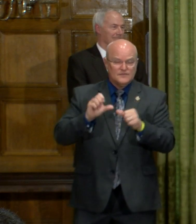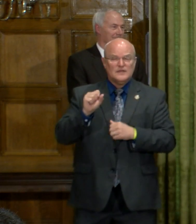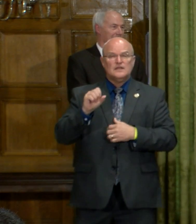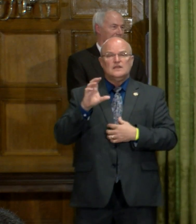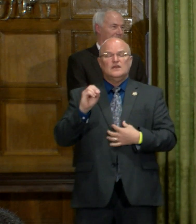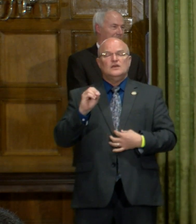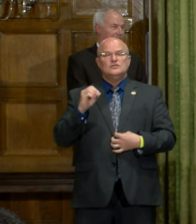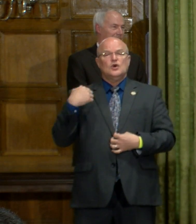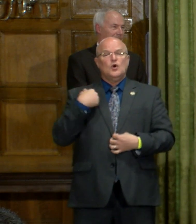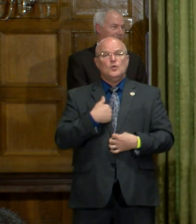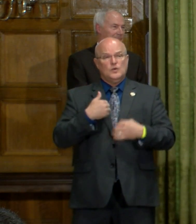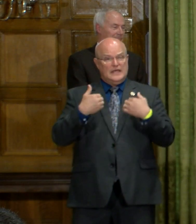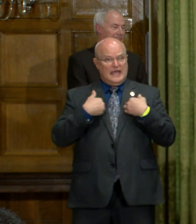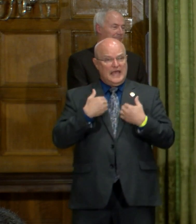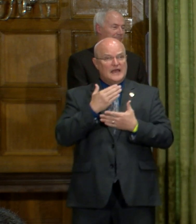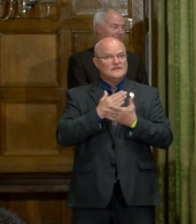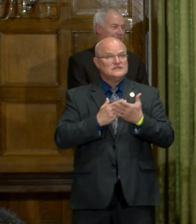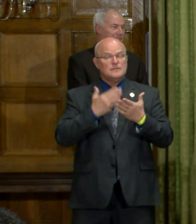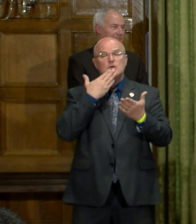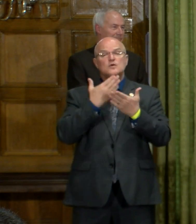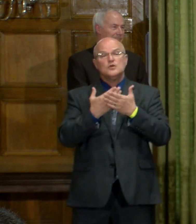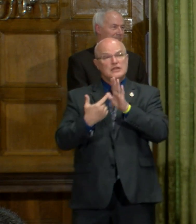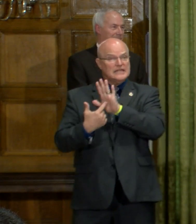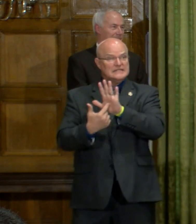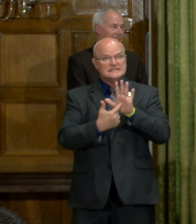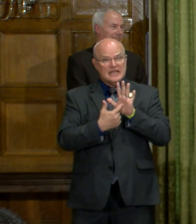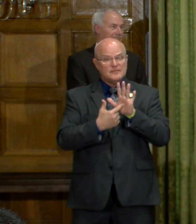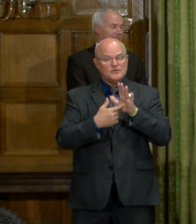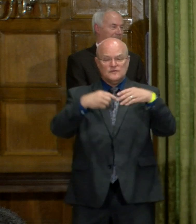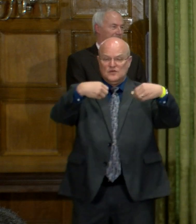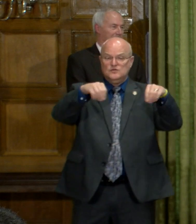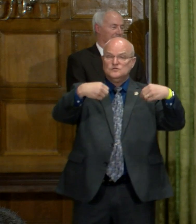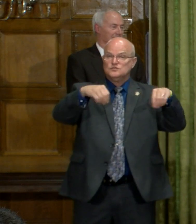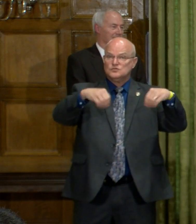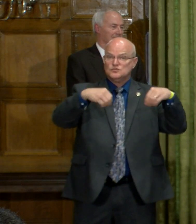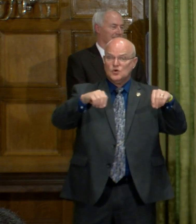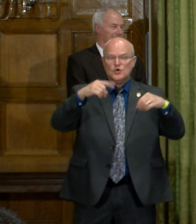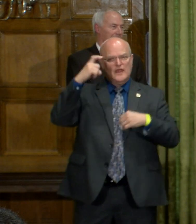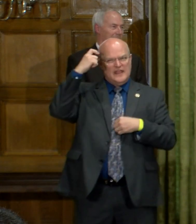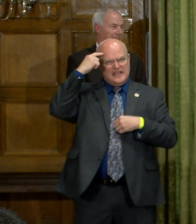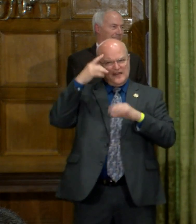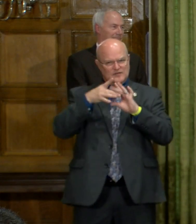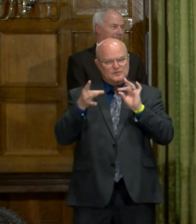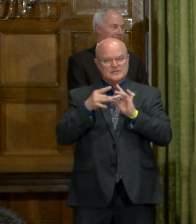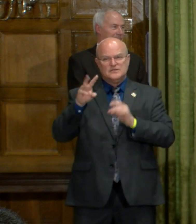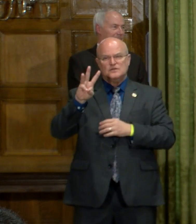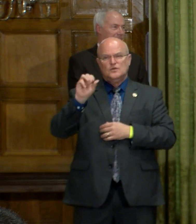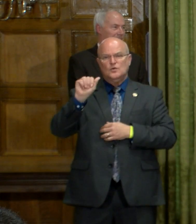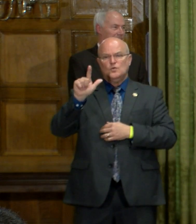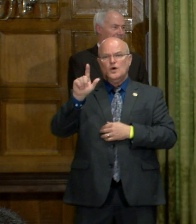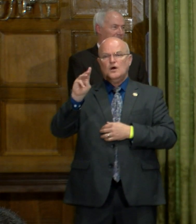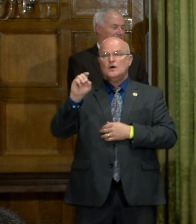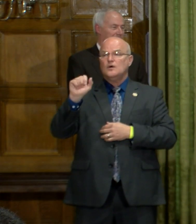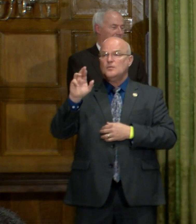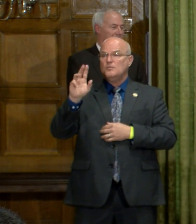And so we have some very good examples of retail stores. The governor has mentioned Walmart before.